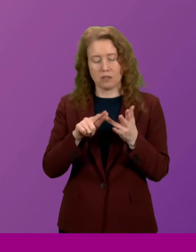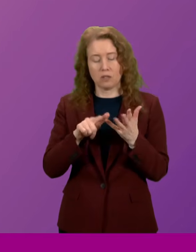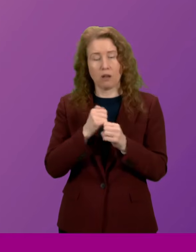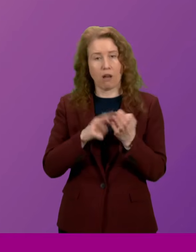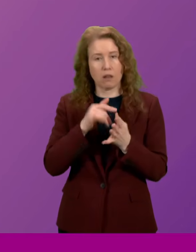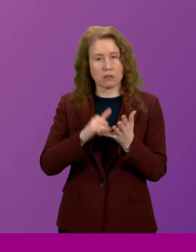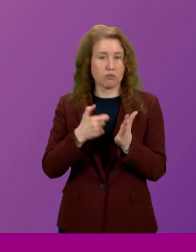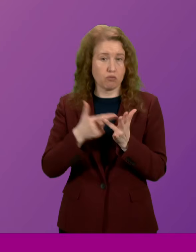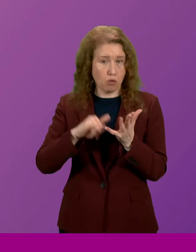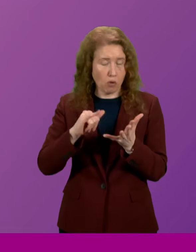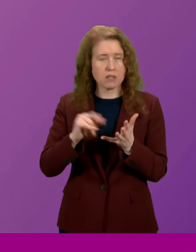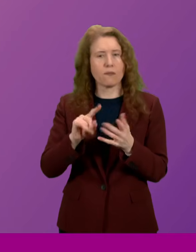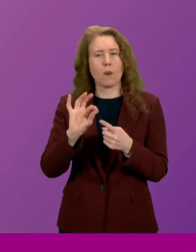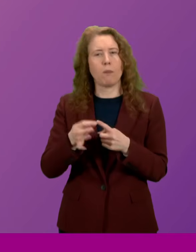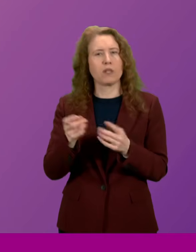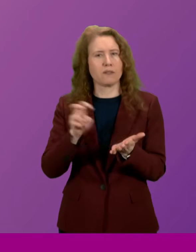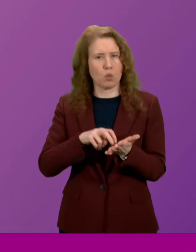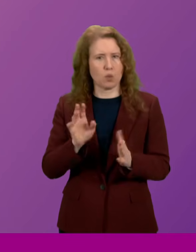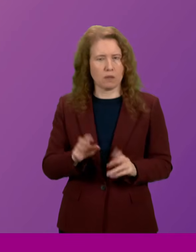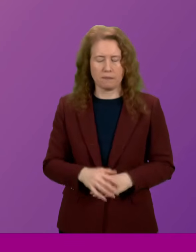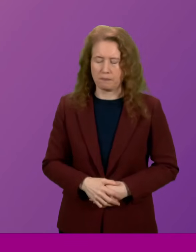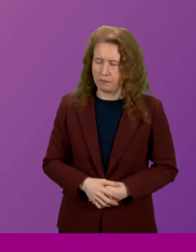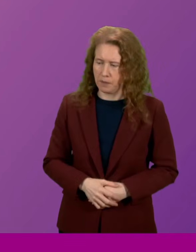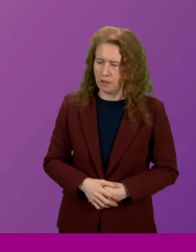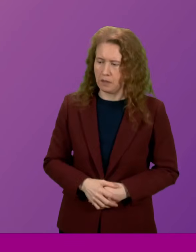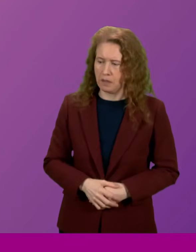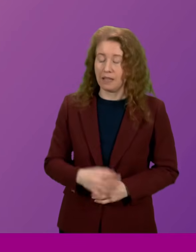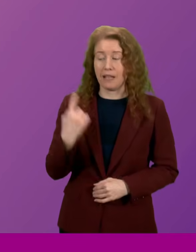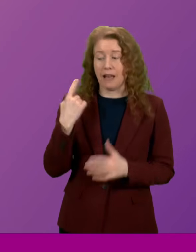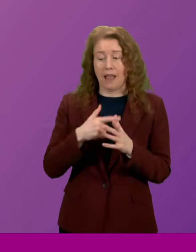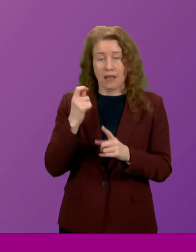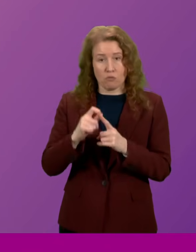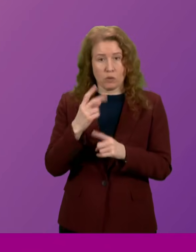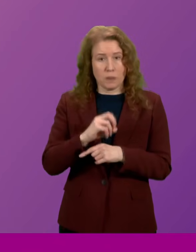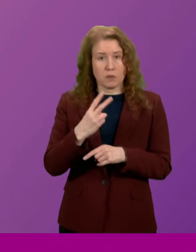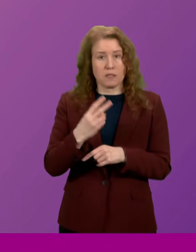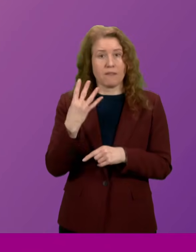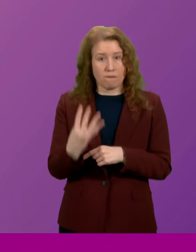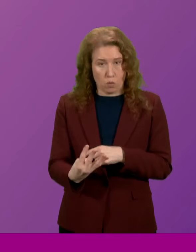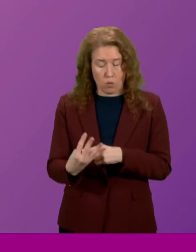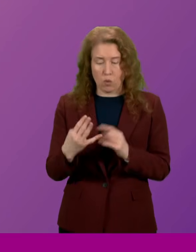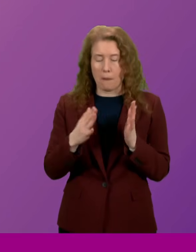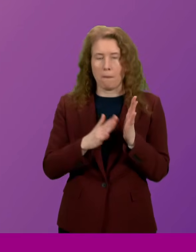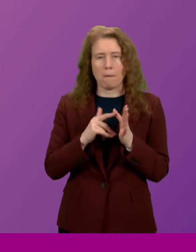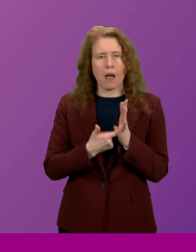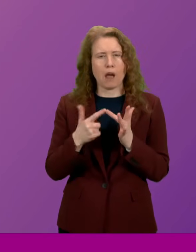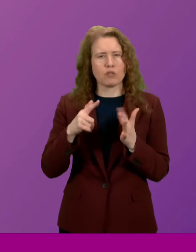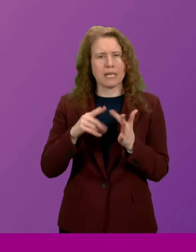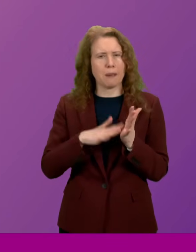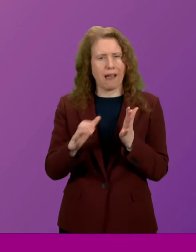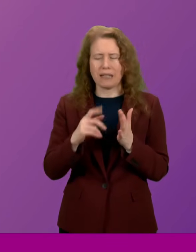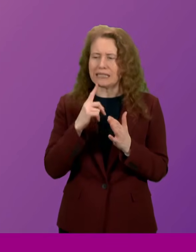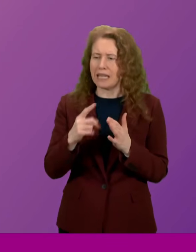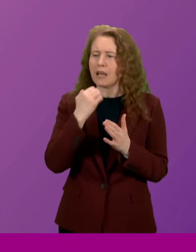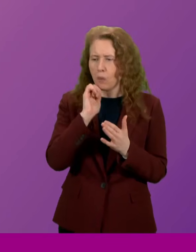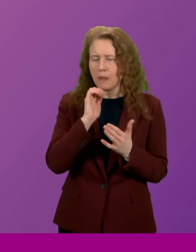order. Thank you very much, Presiding Officer. In April 2024, Mary McCallan announced that there would be a just transition